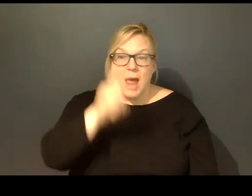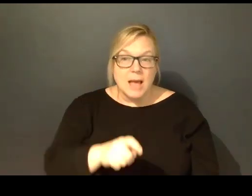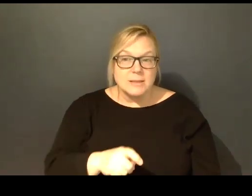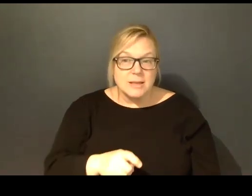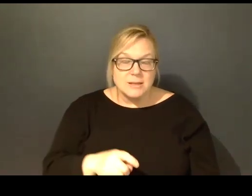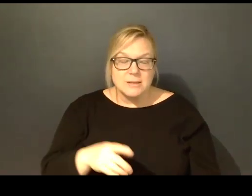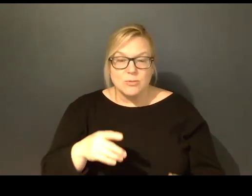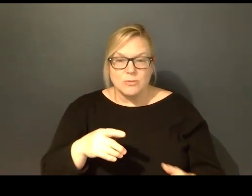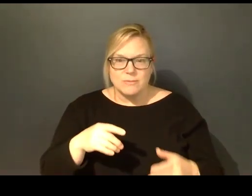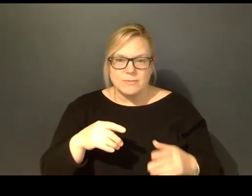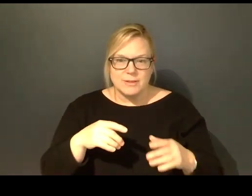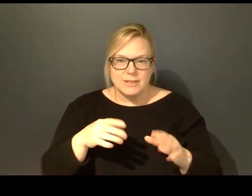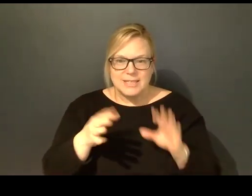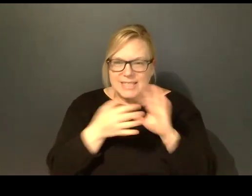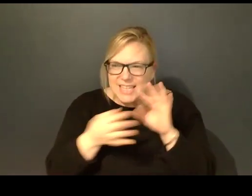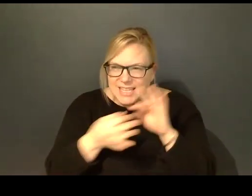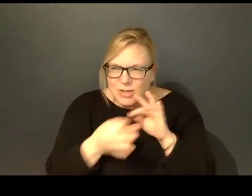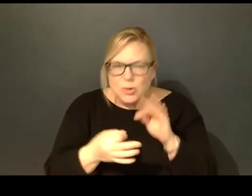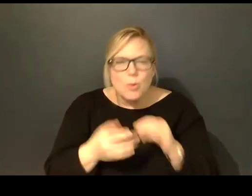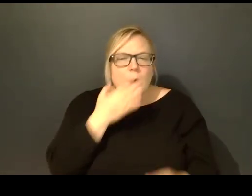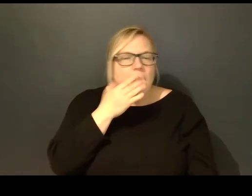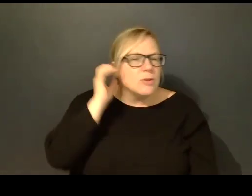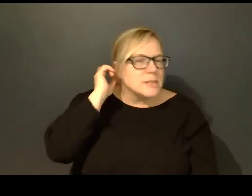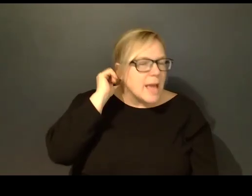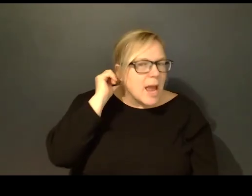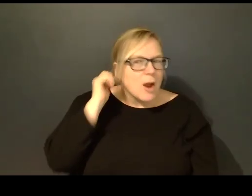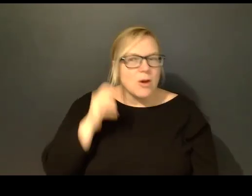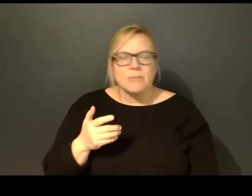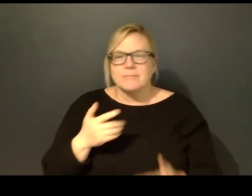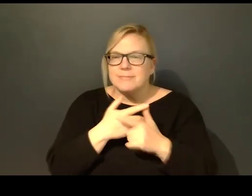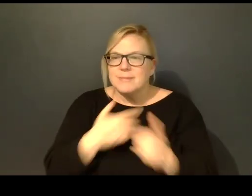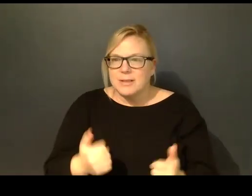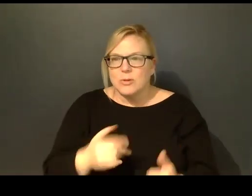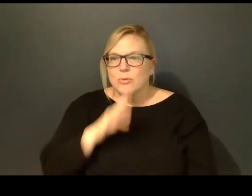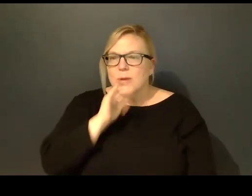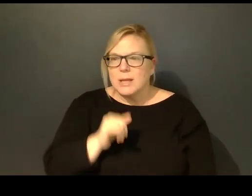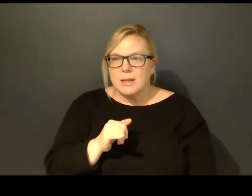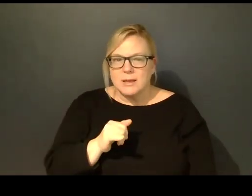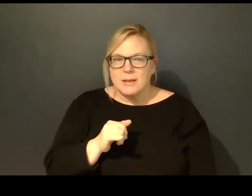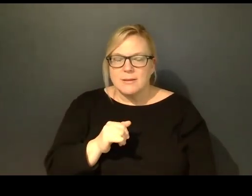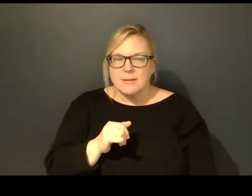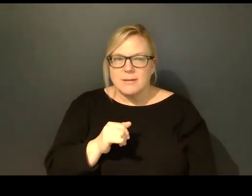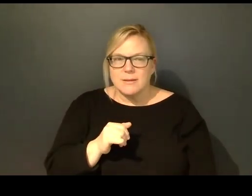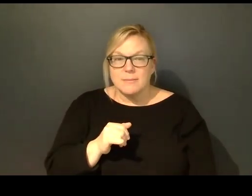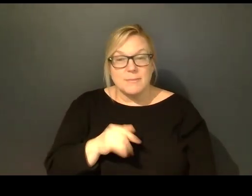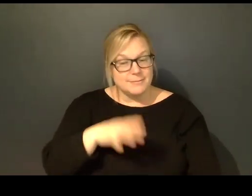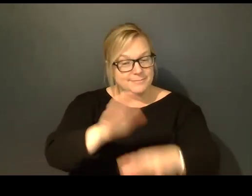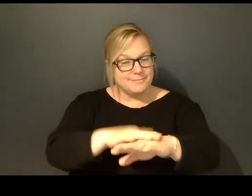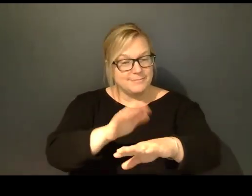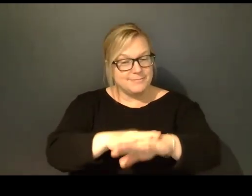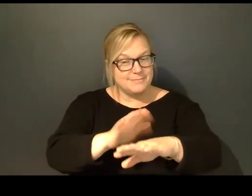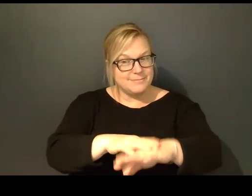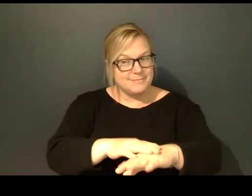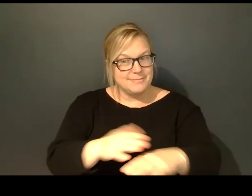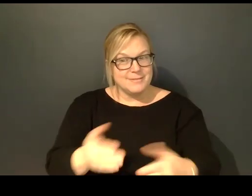hair? How many gray hairs? Or what is it? So it really, but be forewarned, it may not